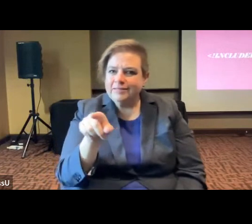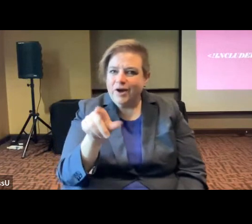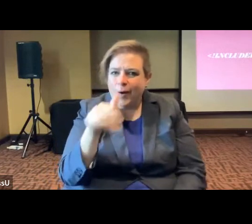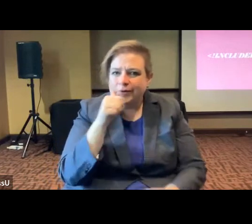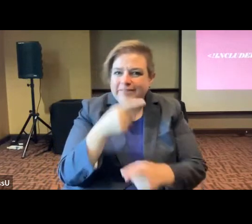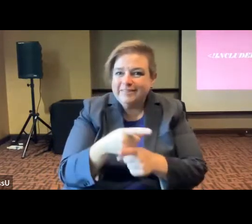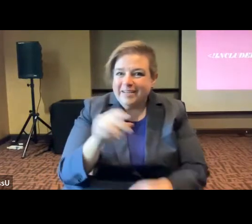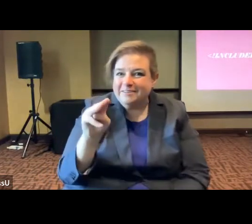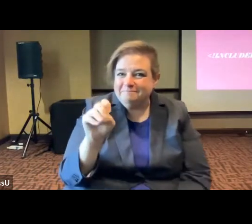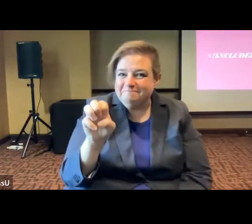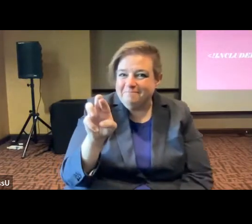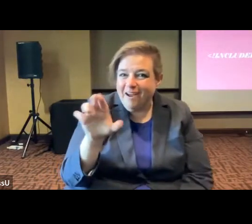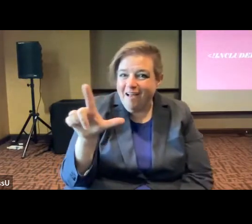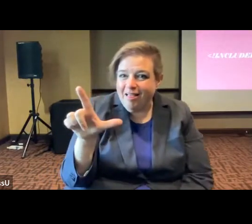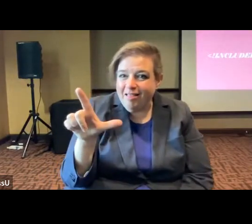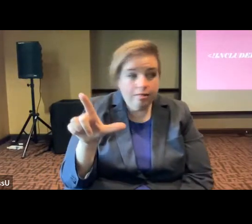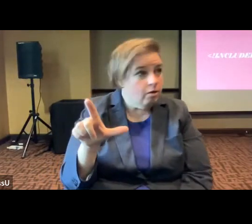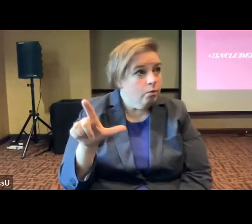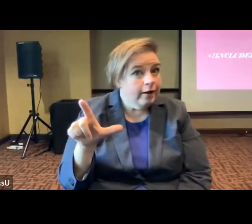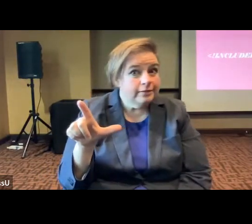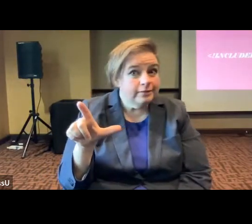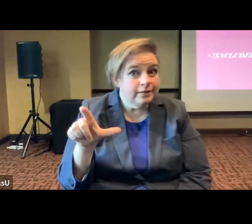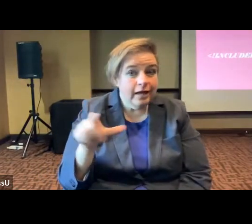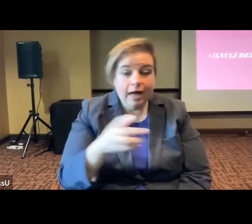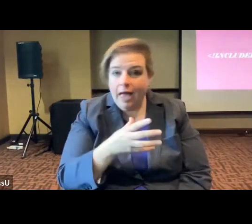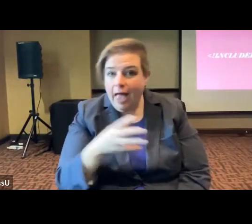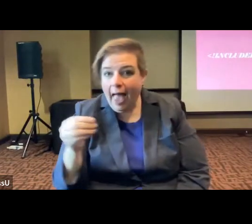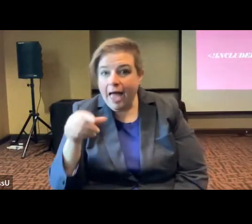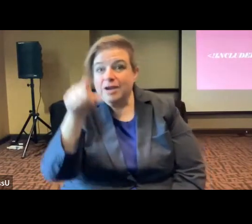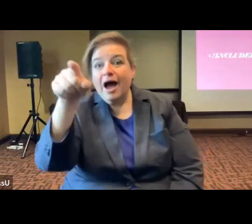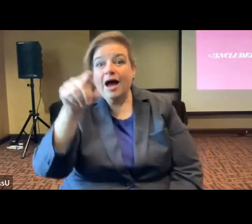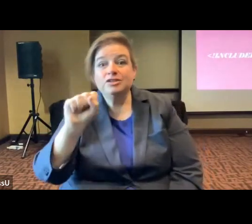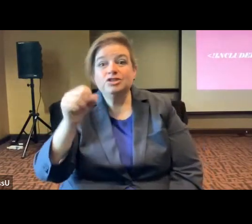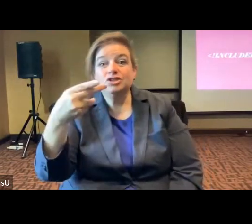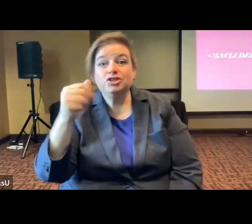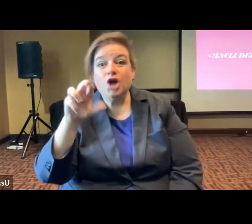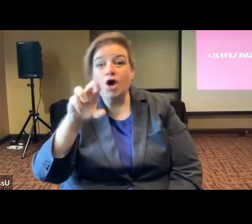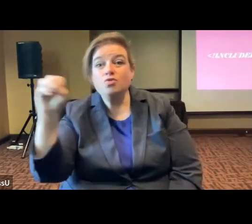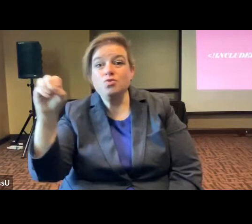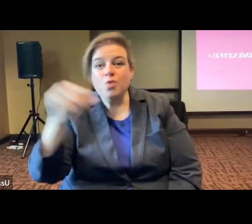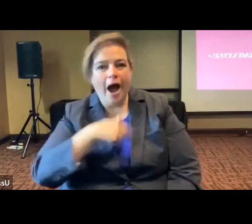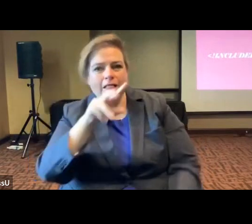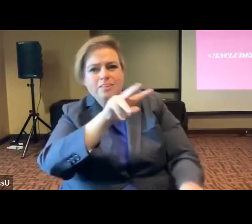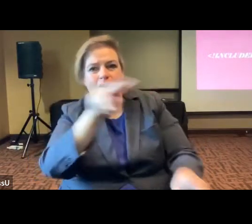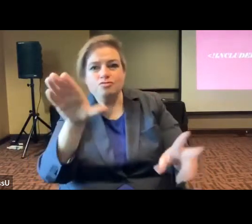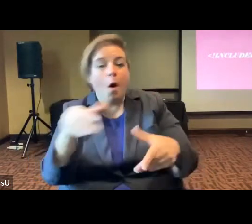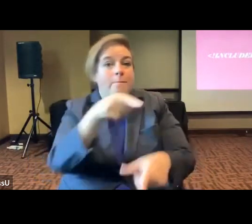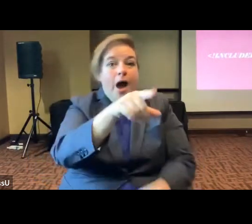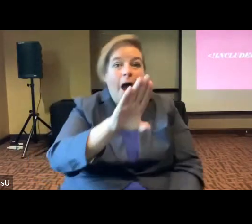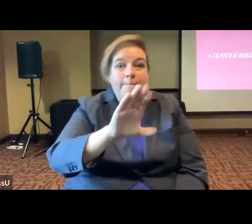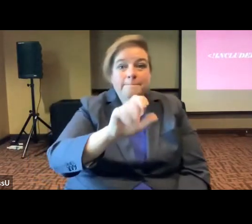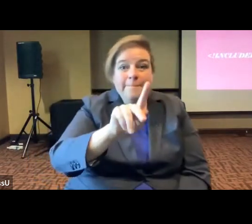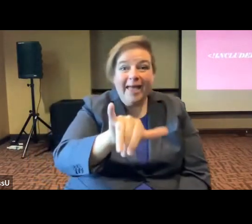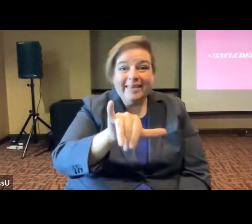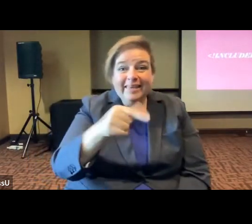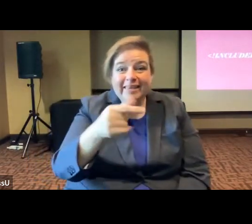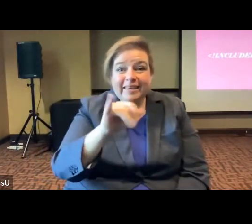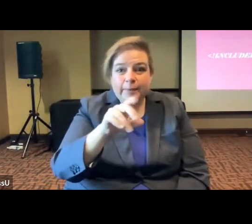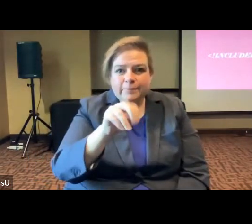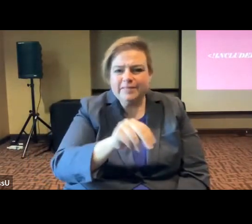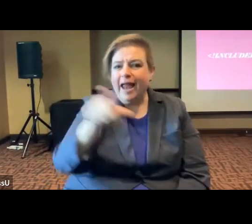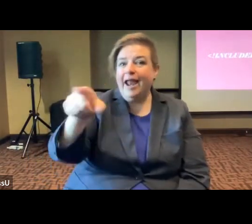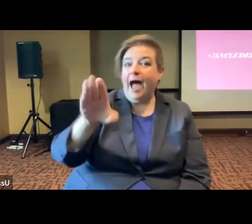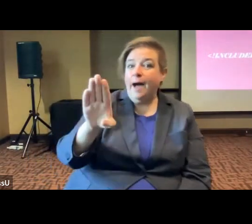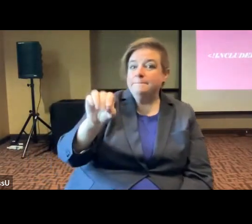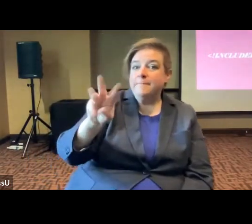her sister Meryl. What? And Charu. And I mean, I look around the room, Becky Gibson,